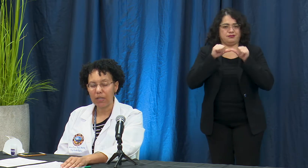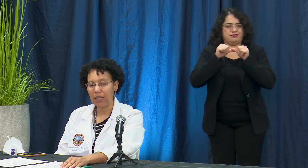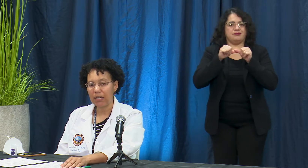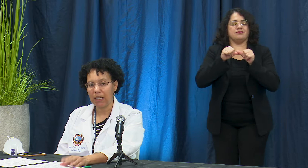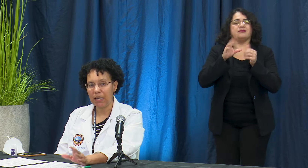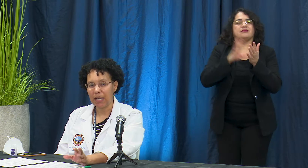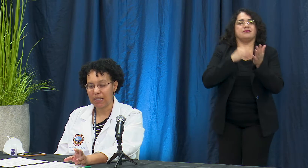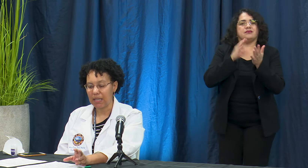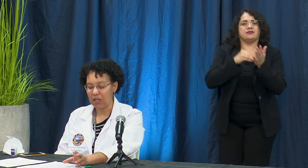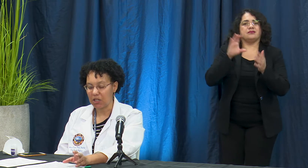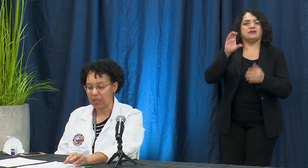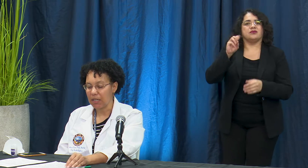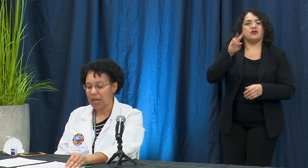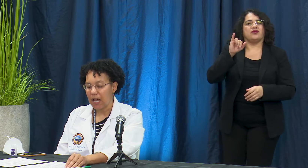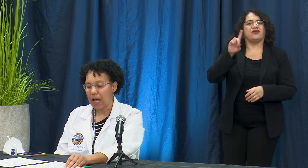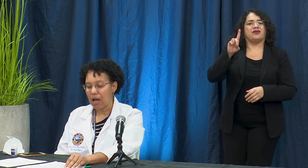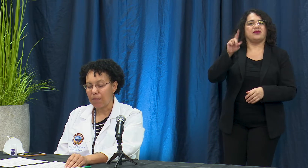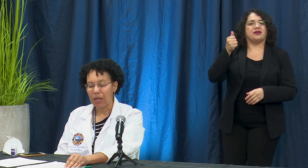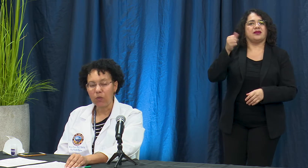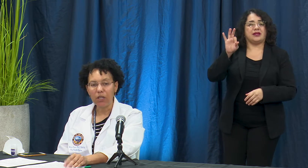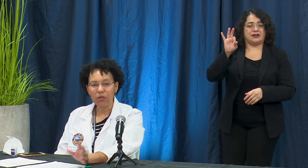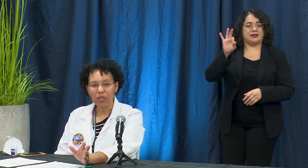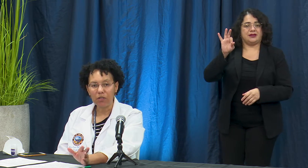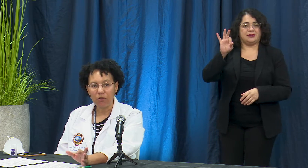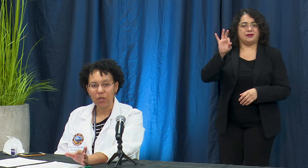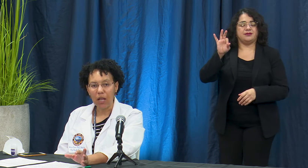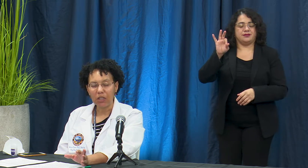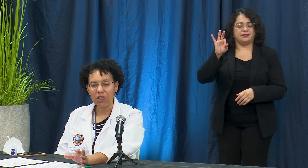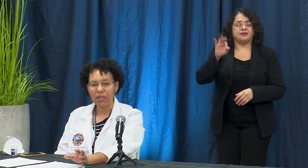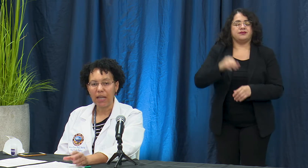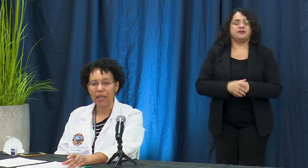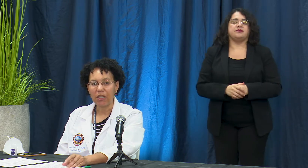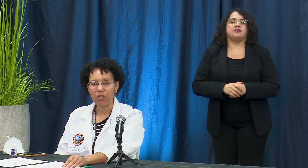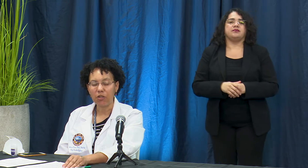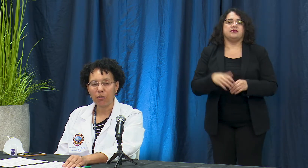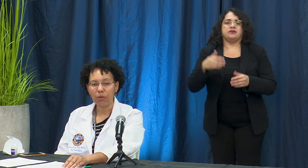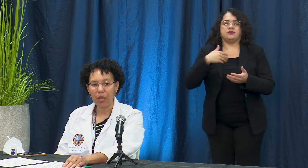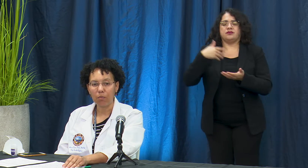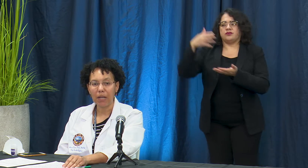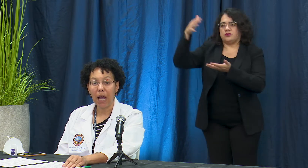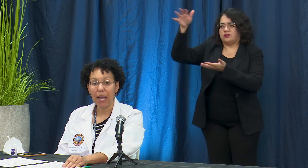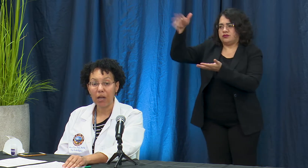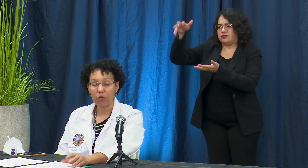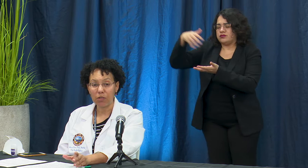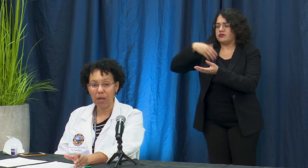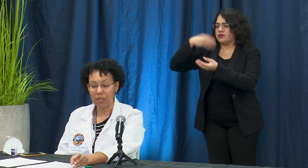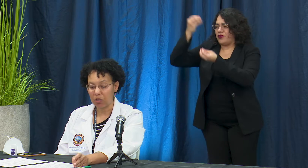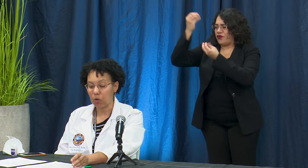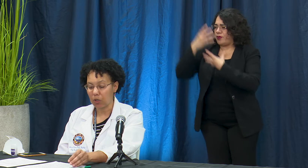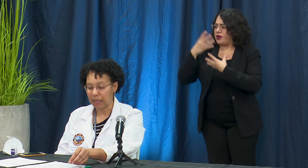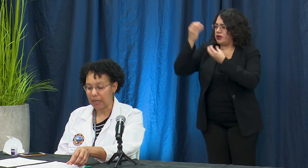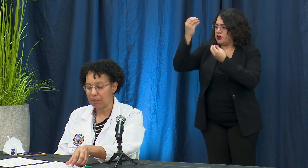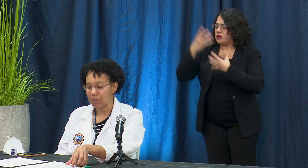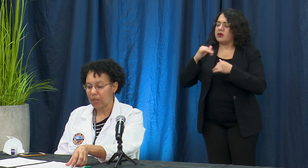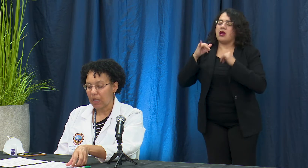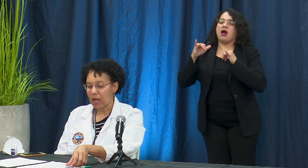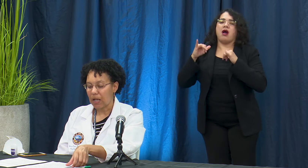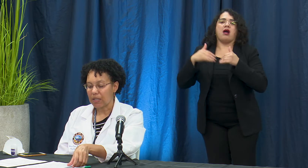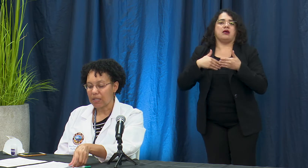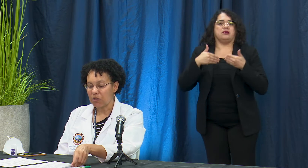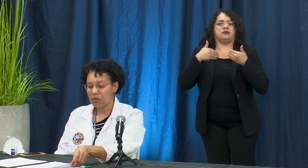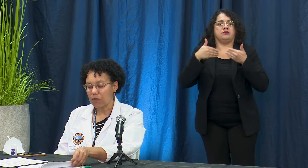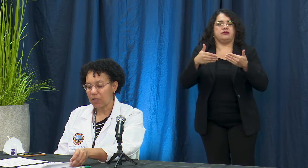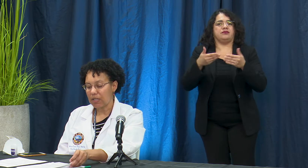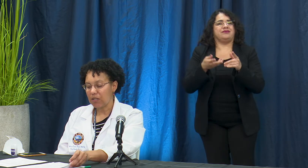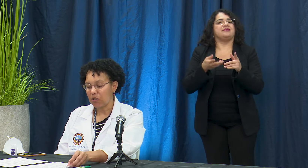about COVID-19 as a nation, and we use this new knowledge and data to help guide our response locally.